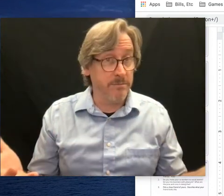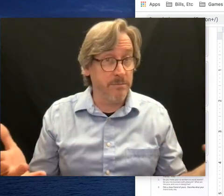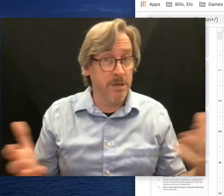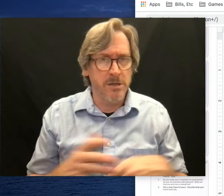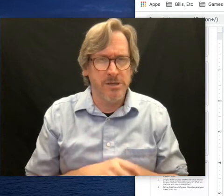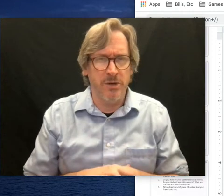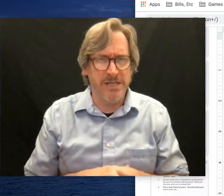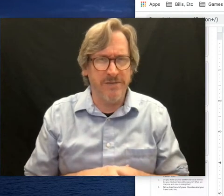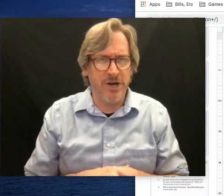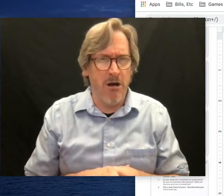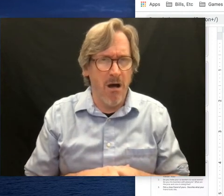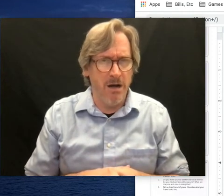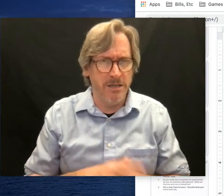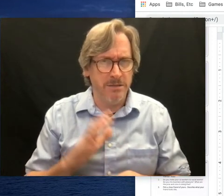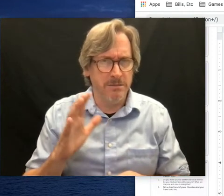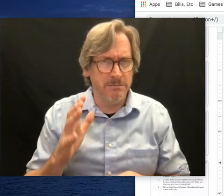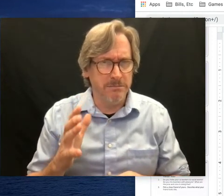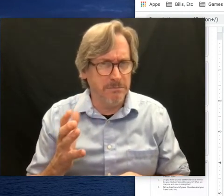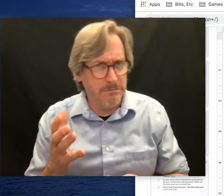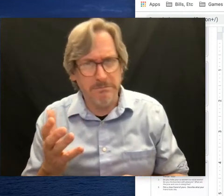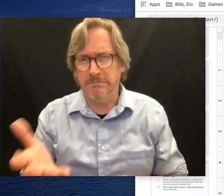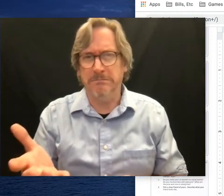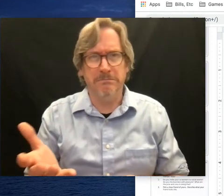communicate. So it's a very odd